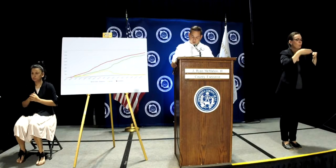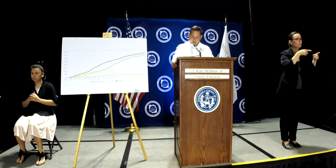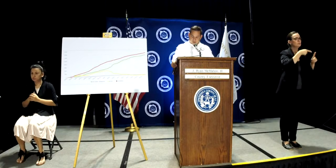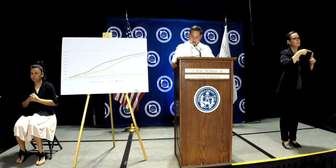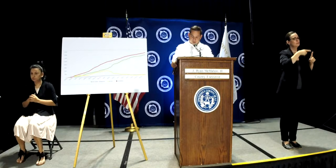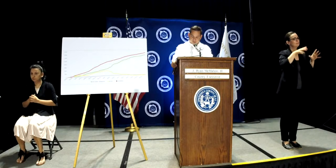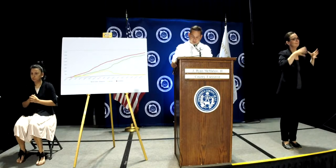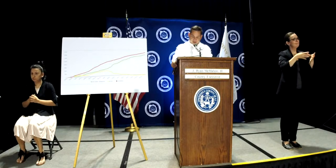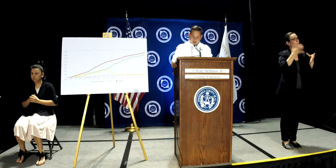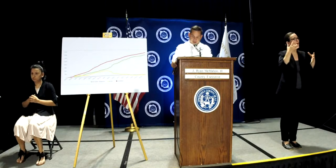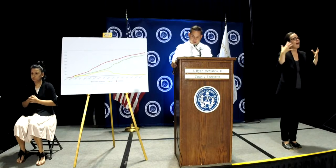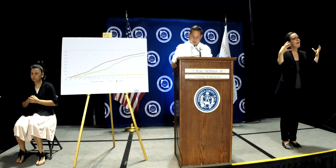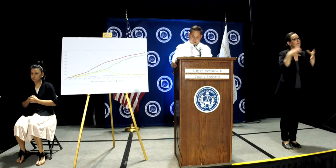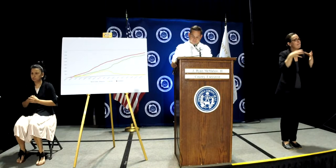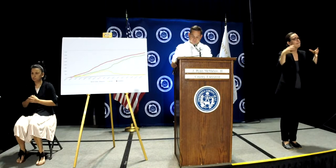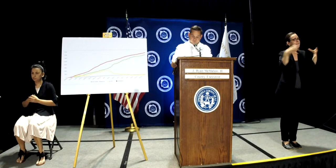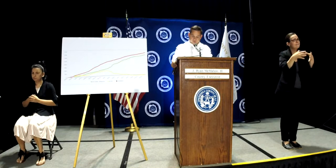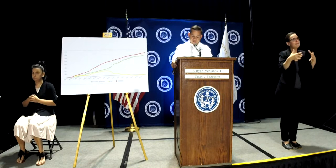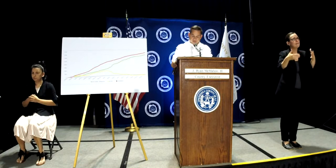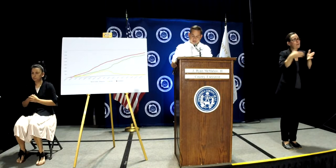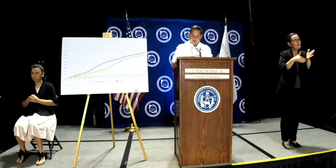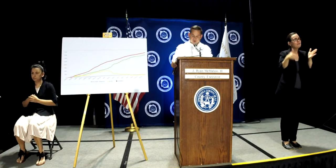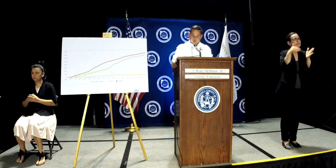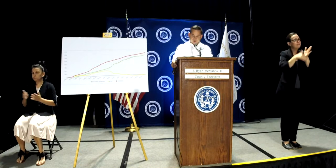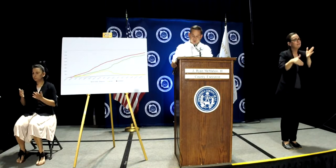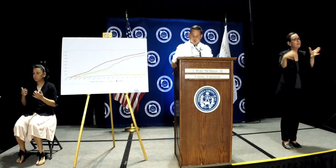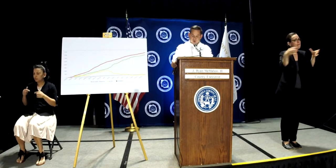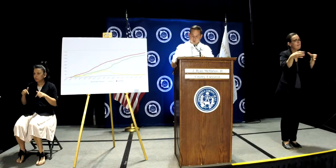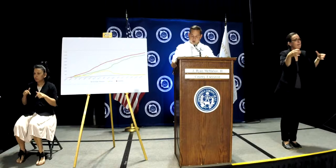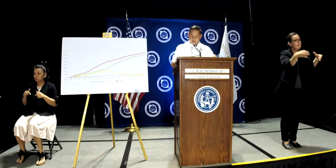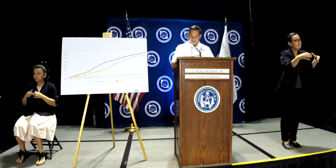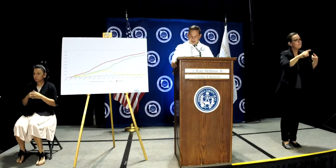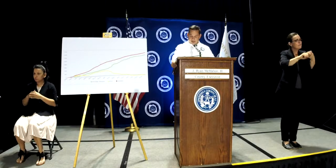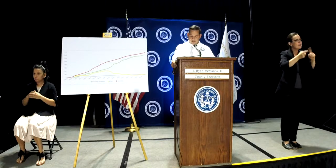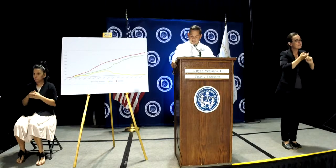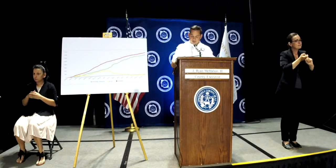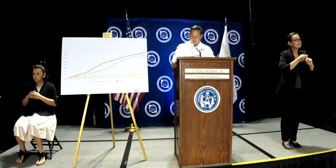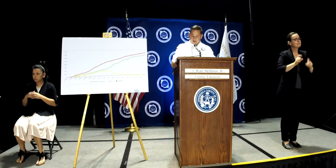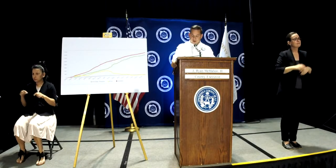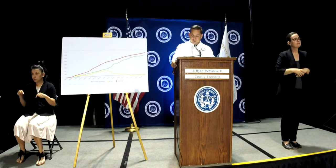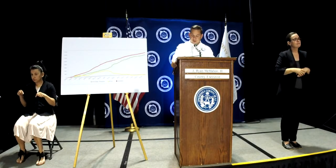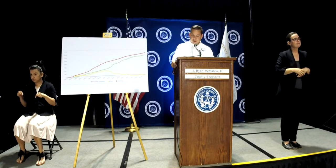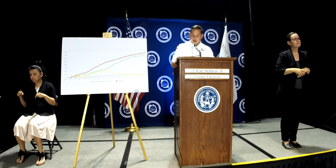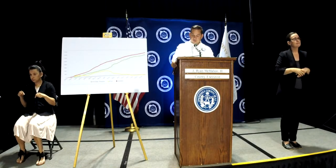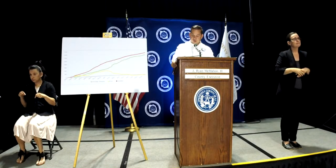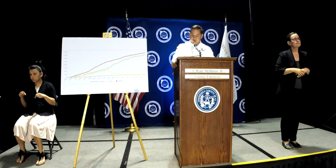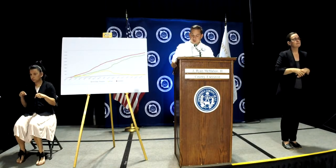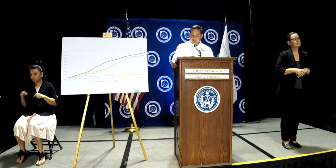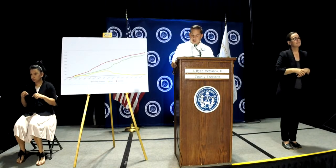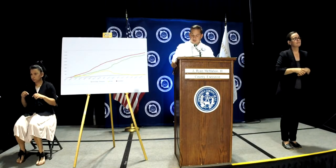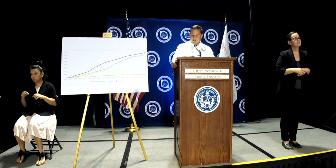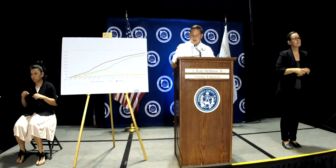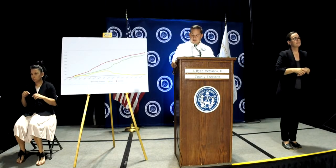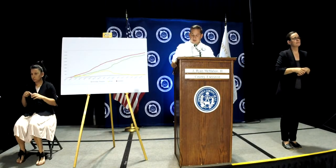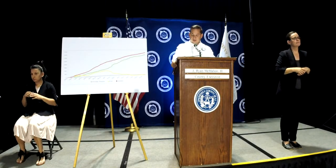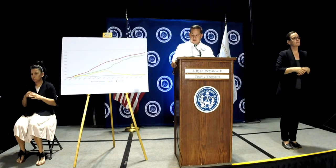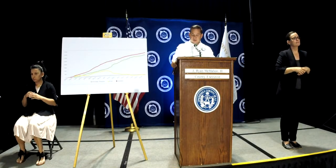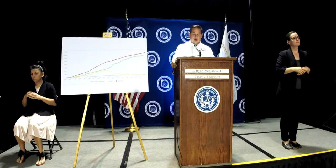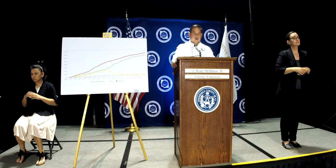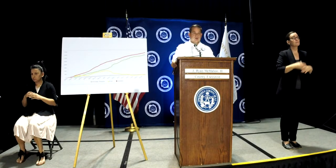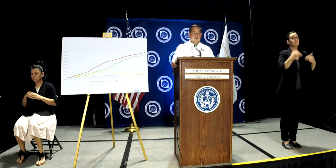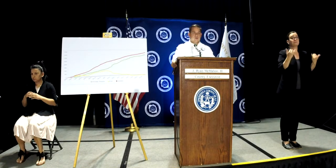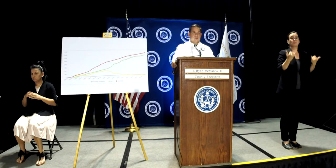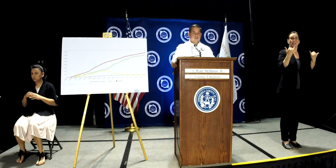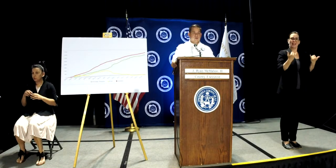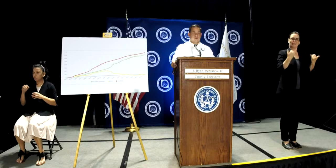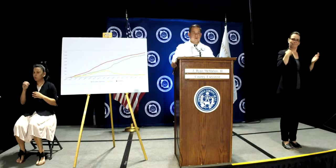Something I just want to highlight today. Today is Overdose Awareness Day. Today I was trained on